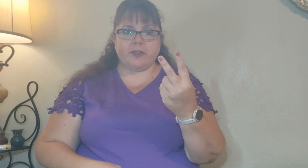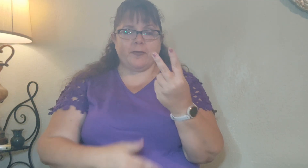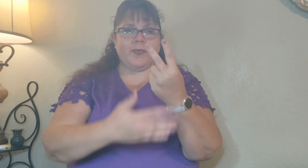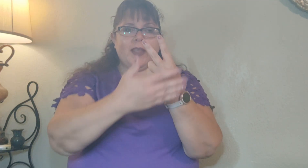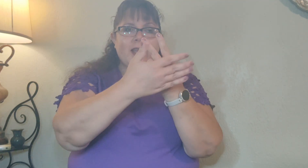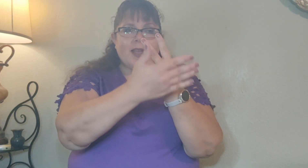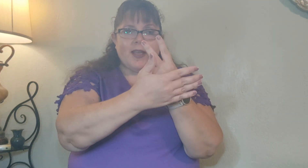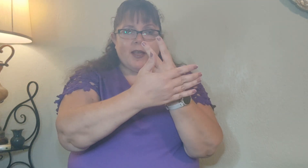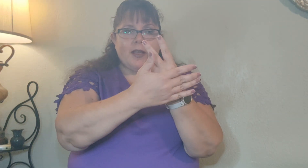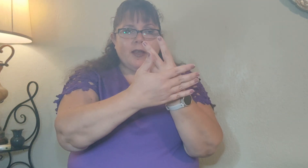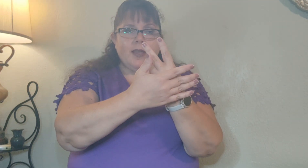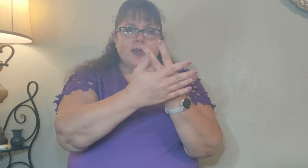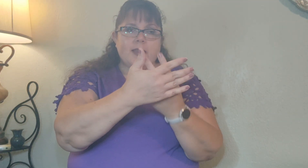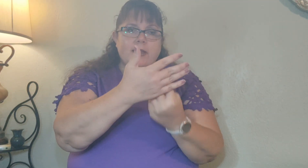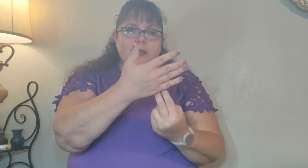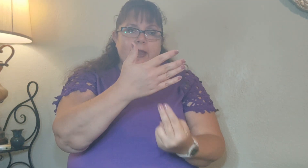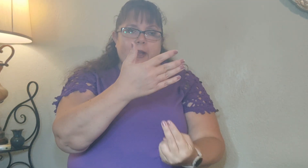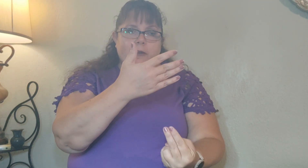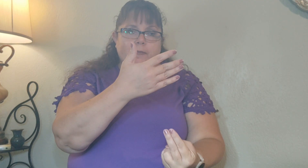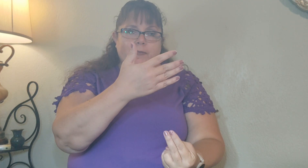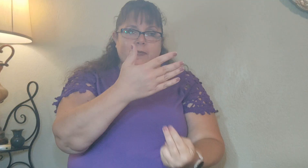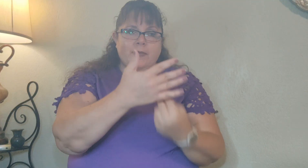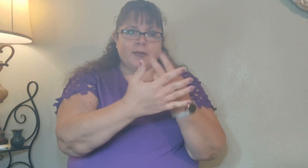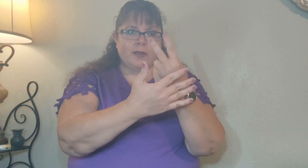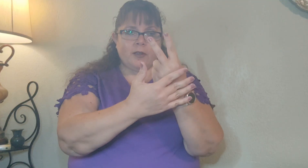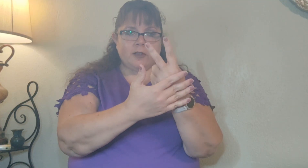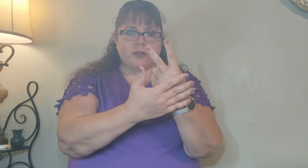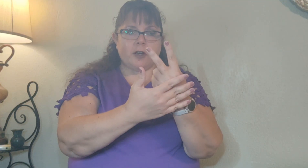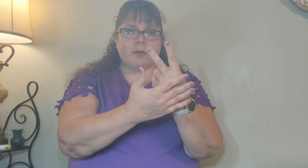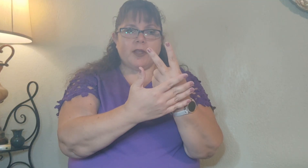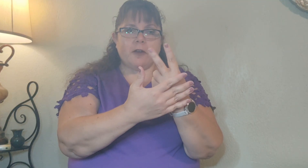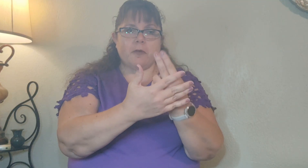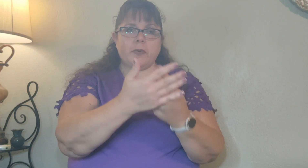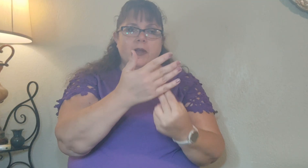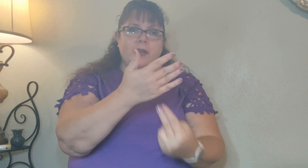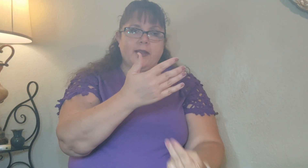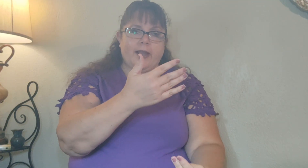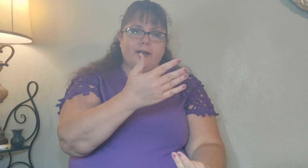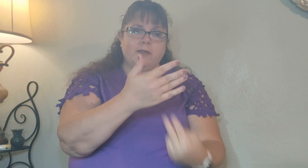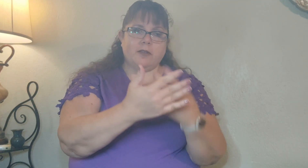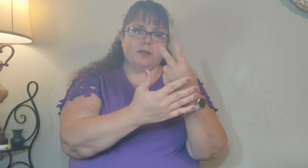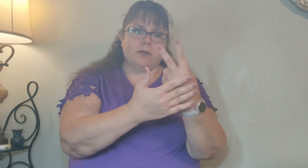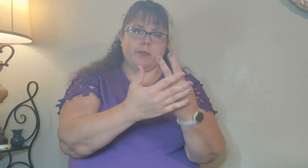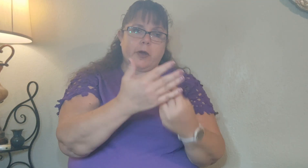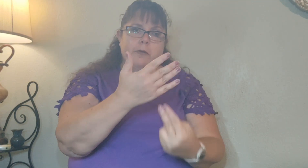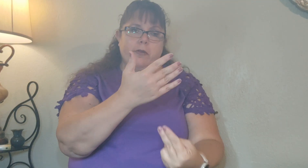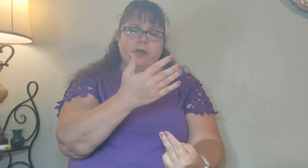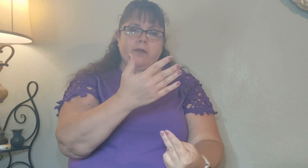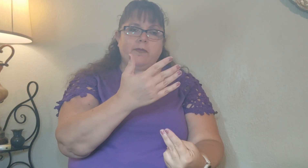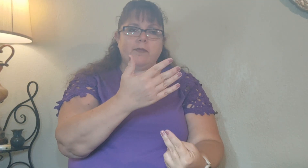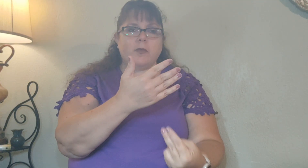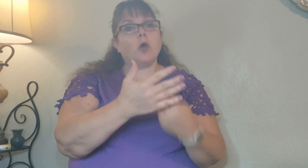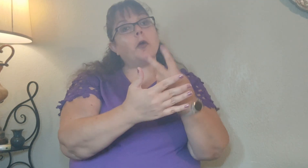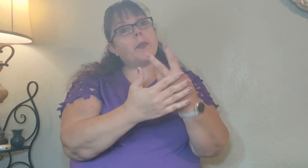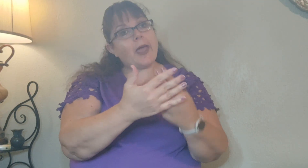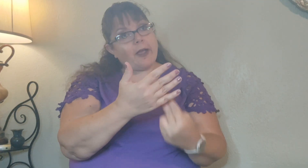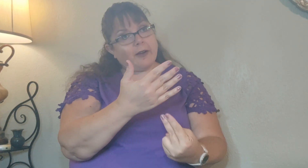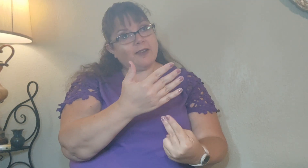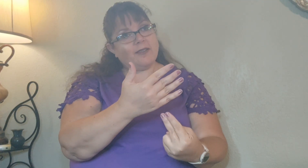2. And then down. Start with it open and down. Both. Or a pair.